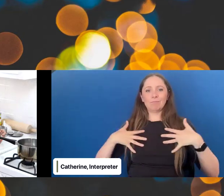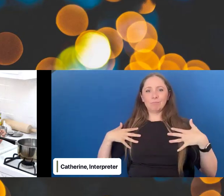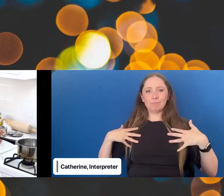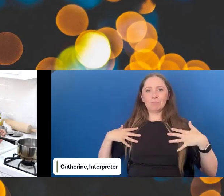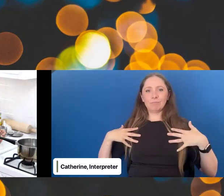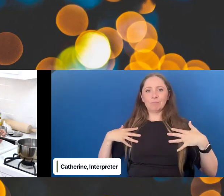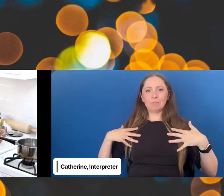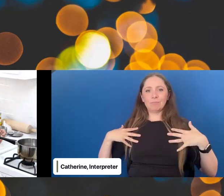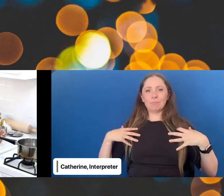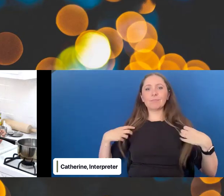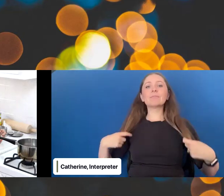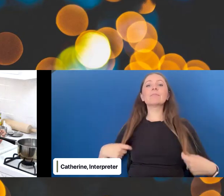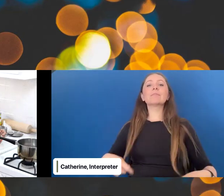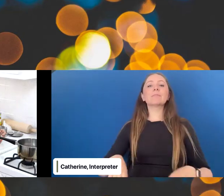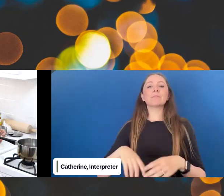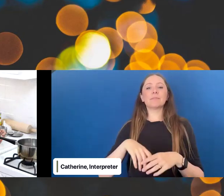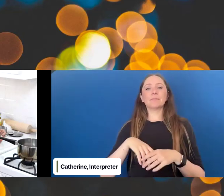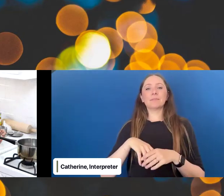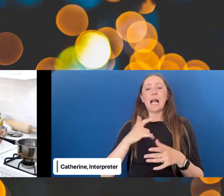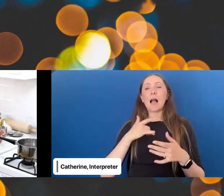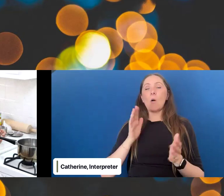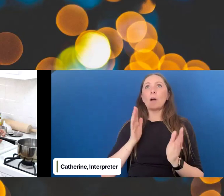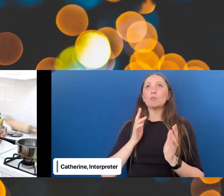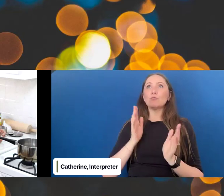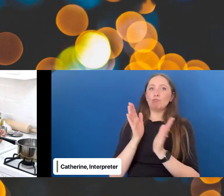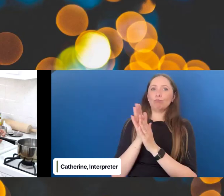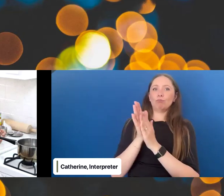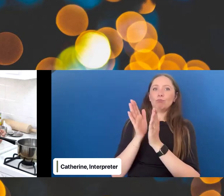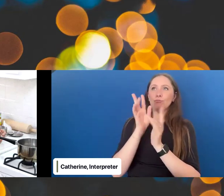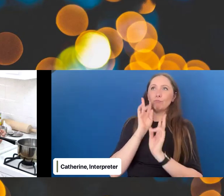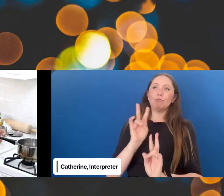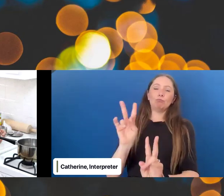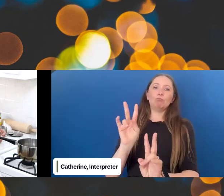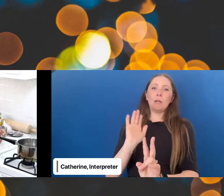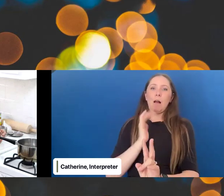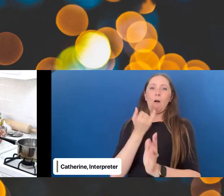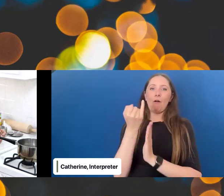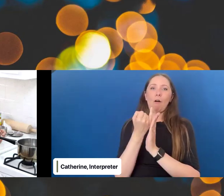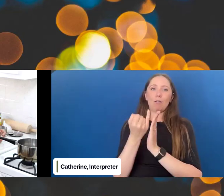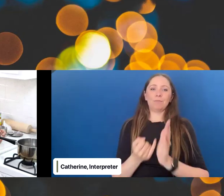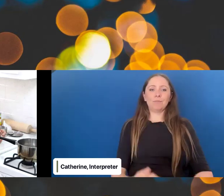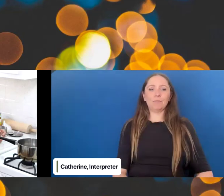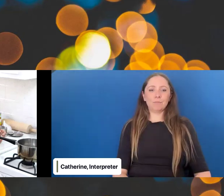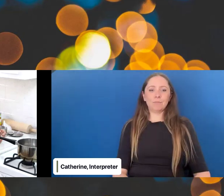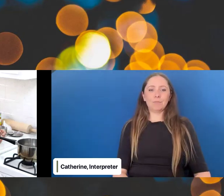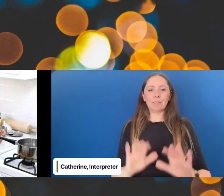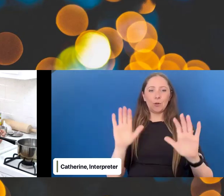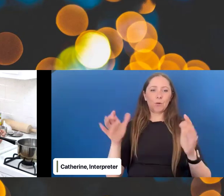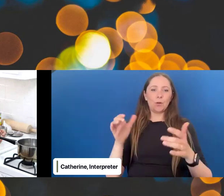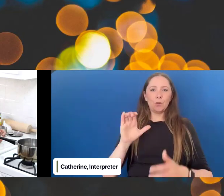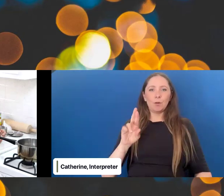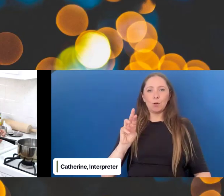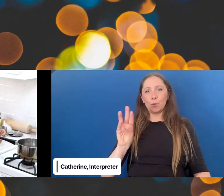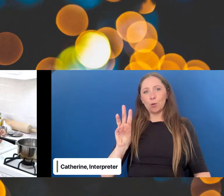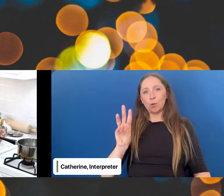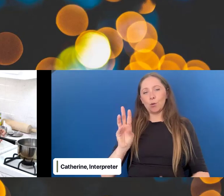And I wanted to jump on board because I wanted to commemorate our bond, crew and